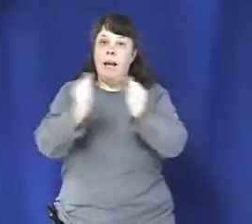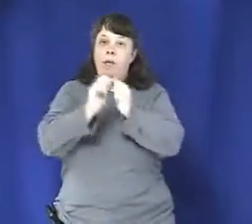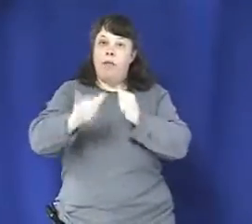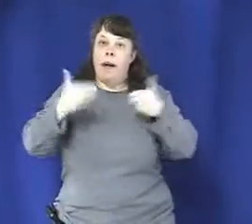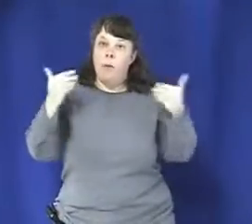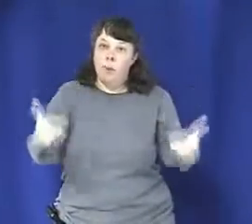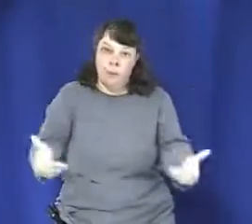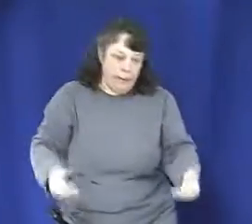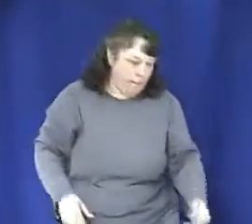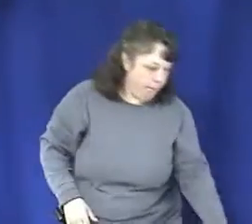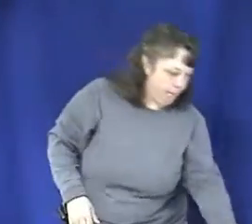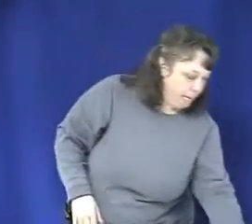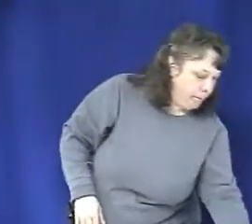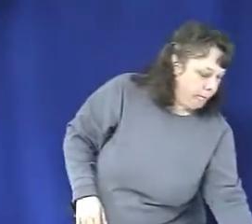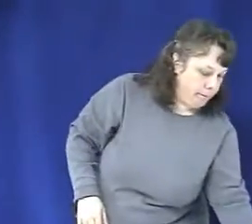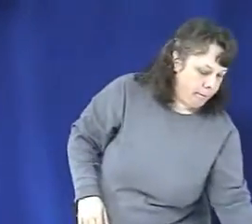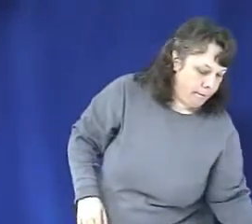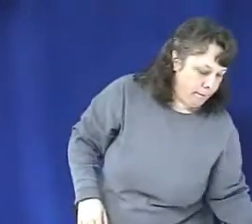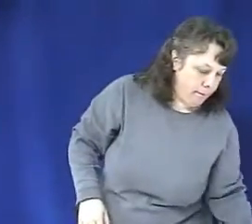And with that, we'll begin.